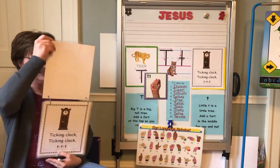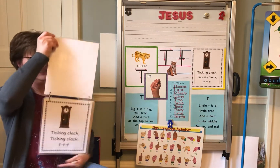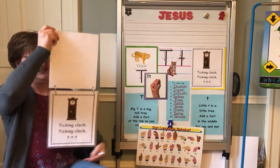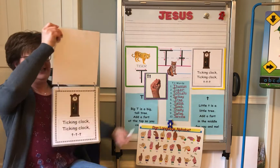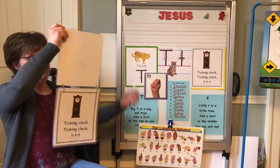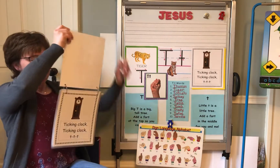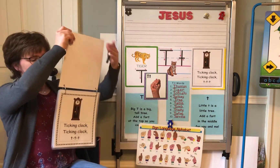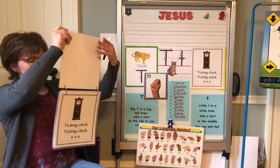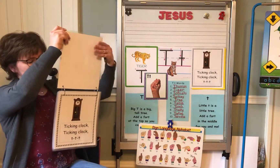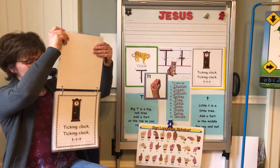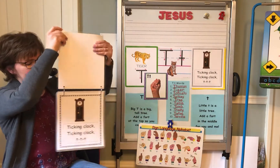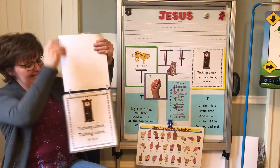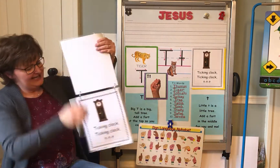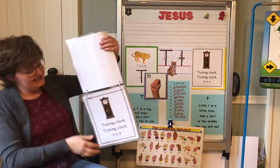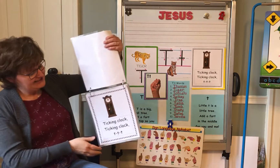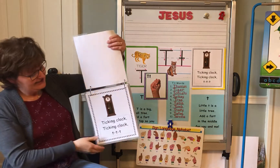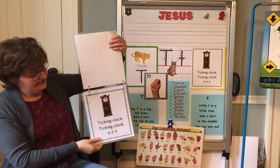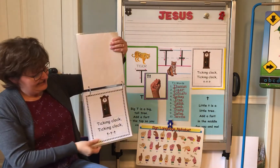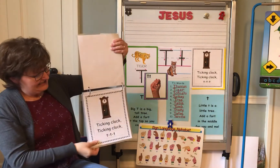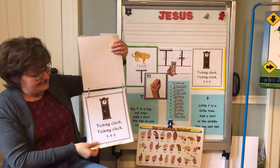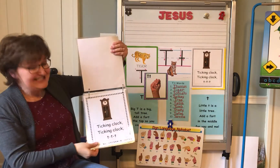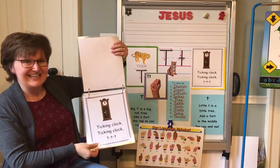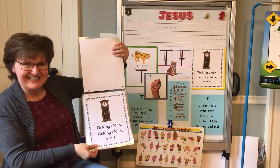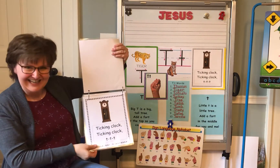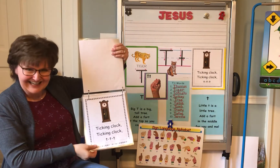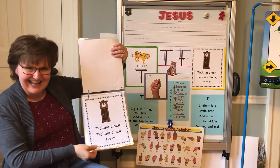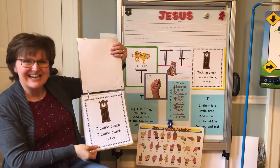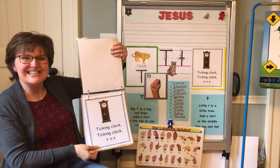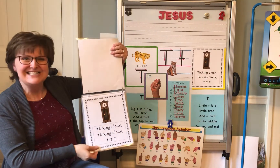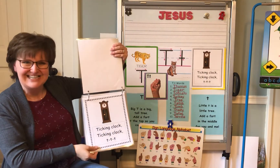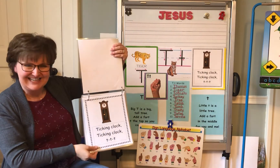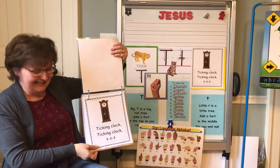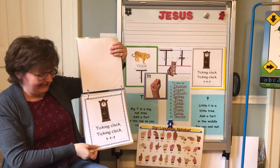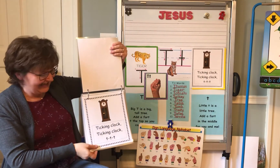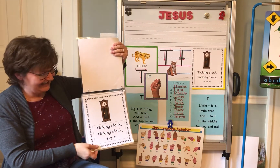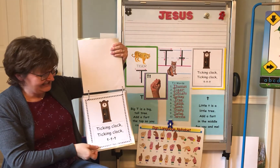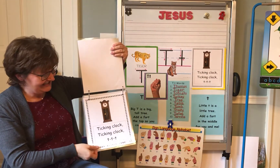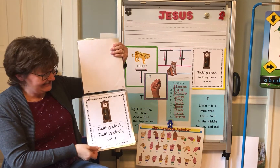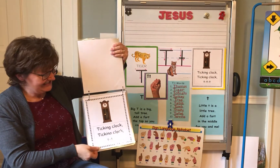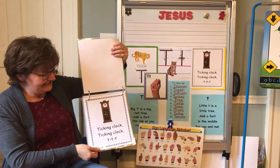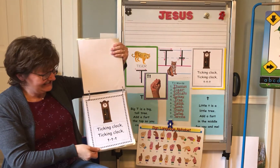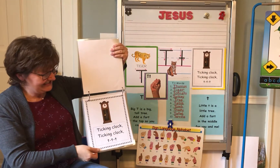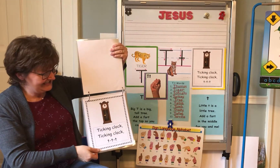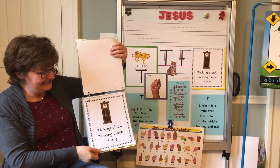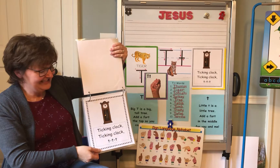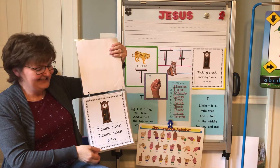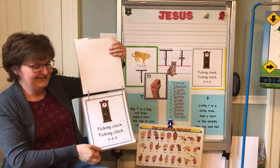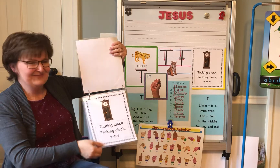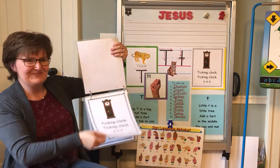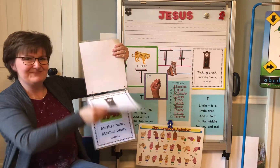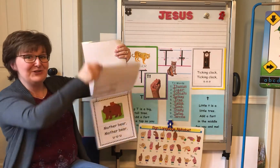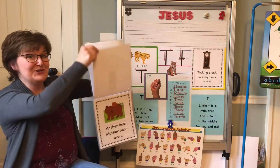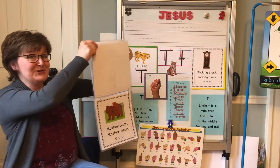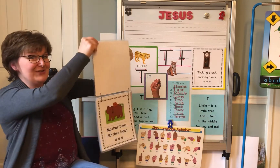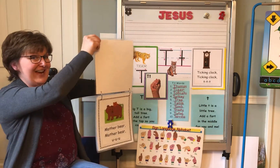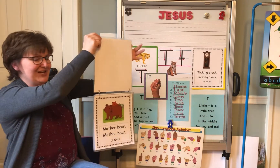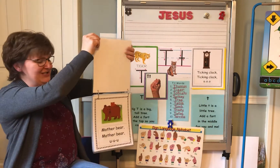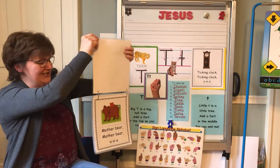s. T says, ticking clock, ticking clock. T, t, t. You can do the actions as